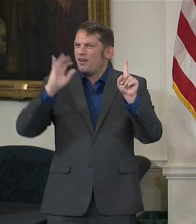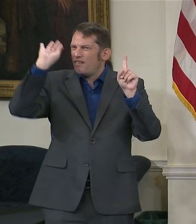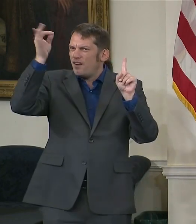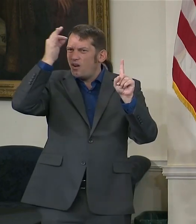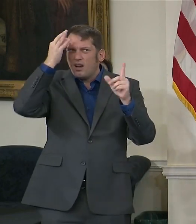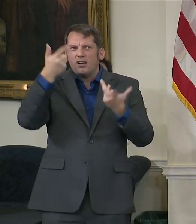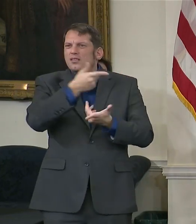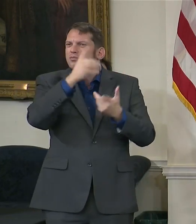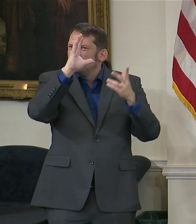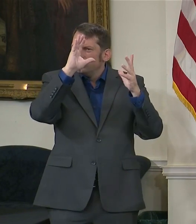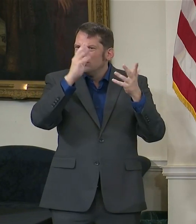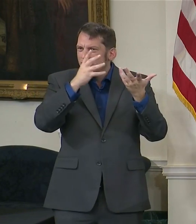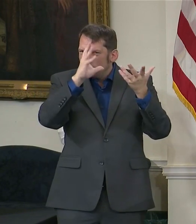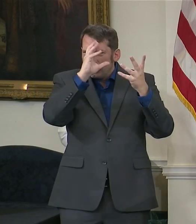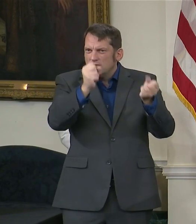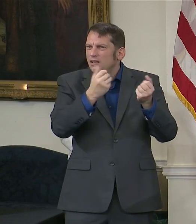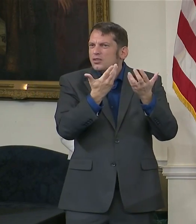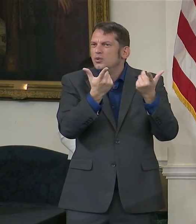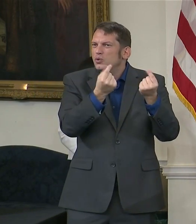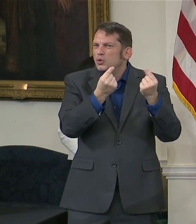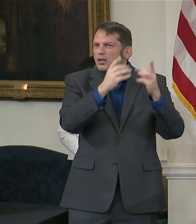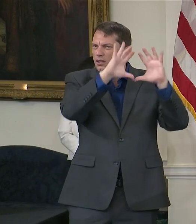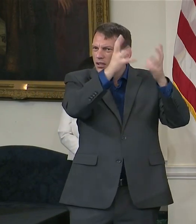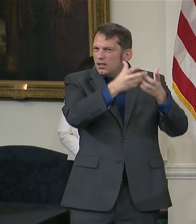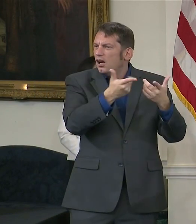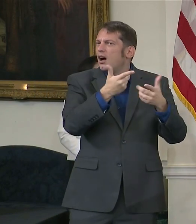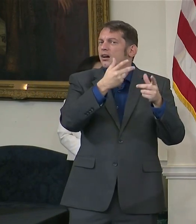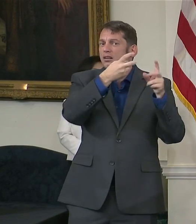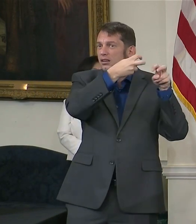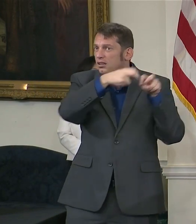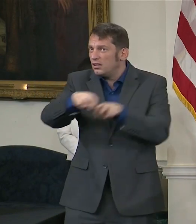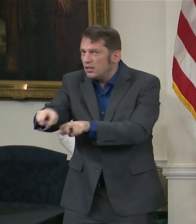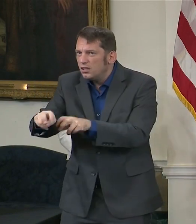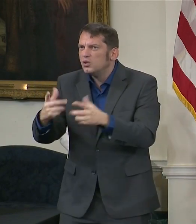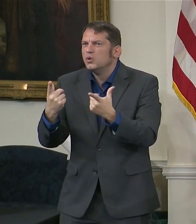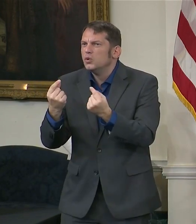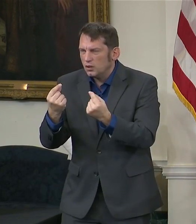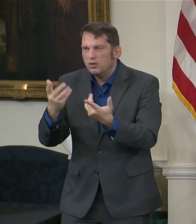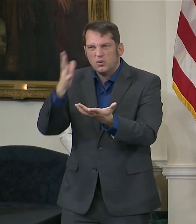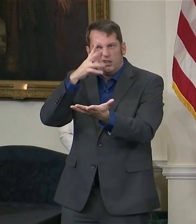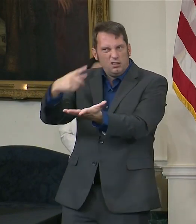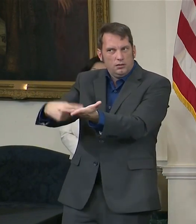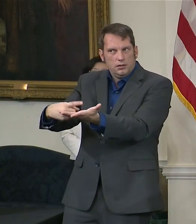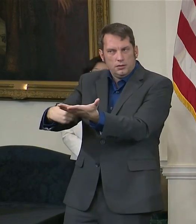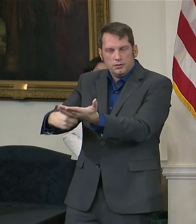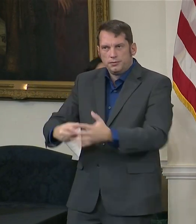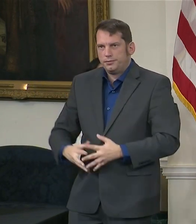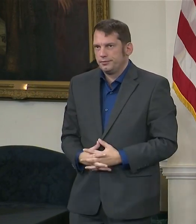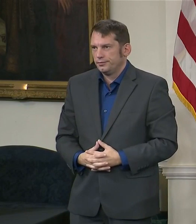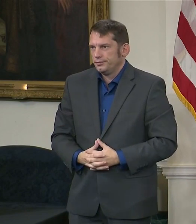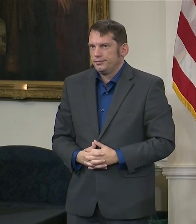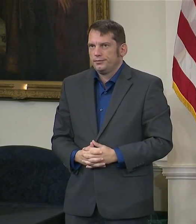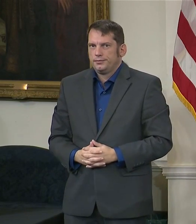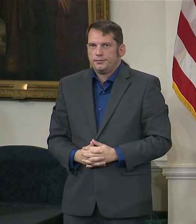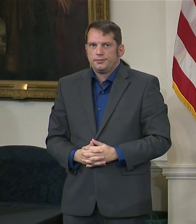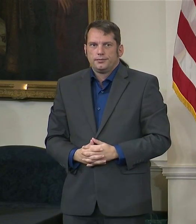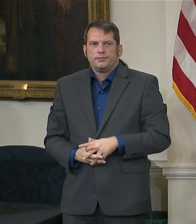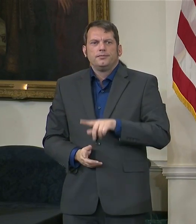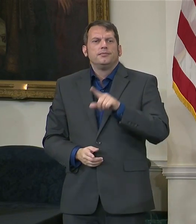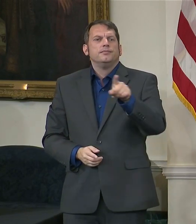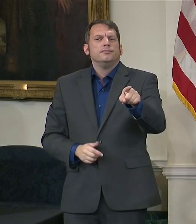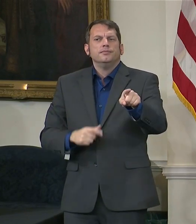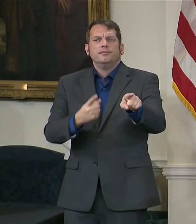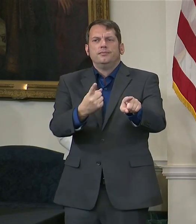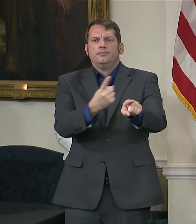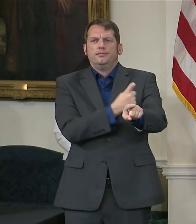need. So I think we're having productive dialogue, which is the first step. Governor, back in, we're not seeing